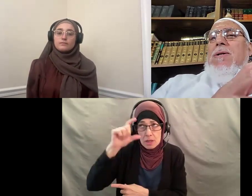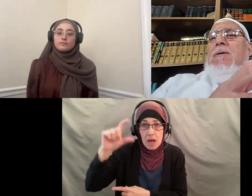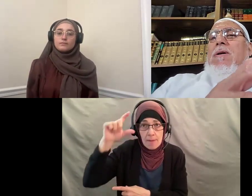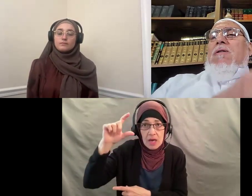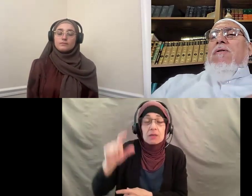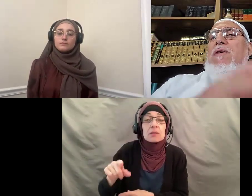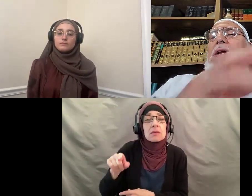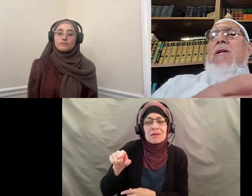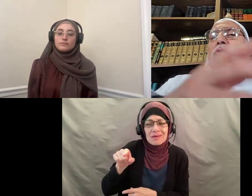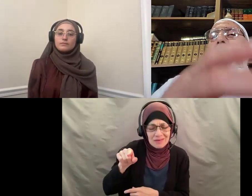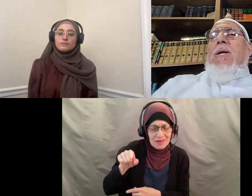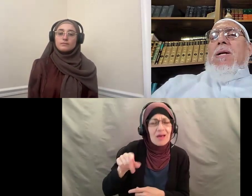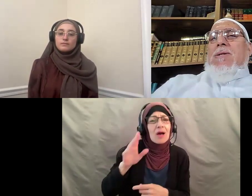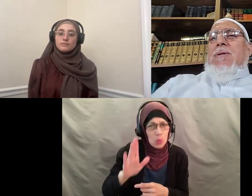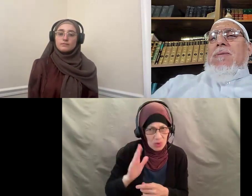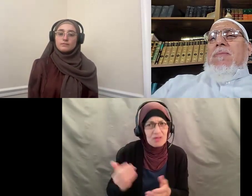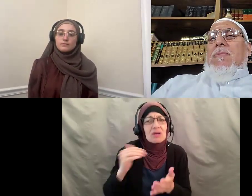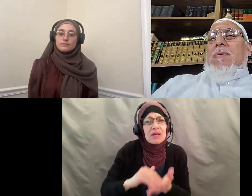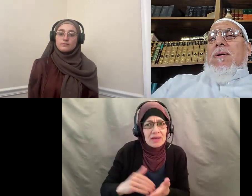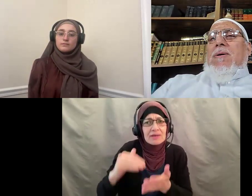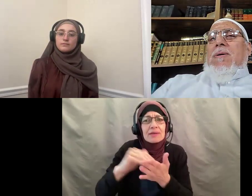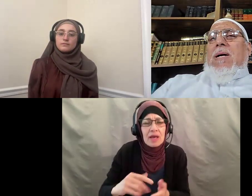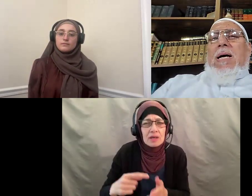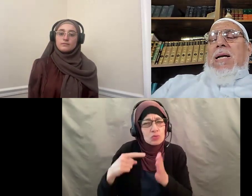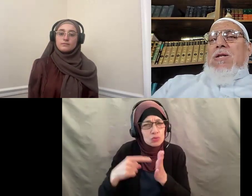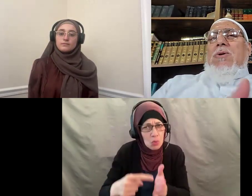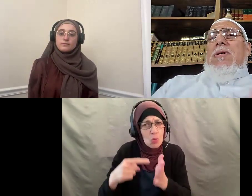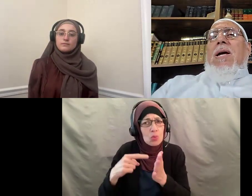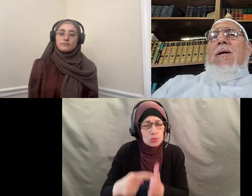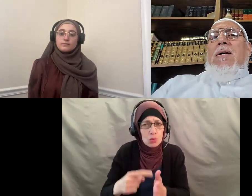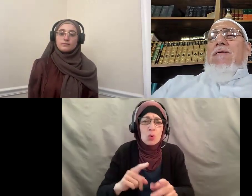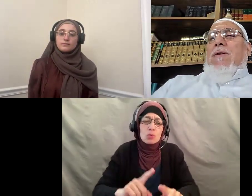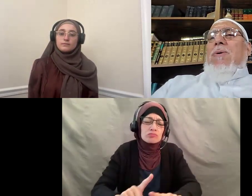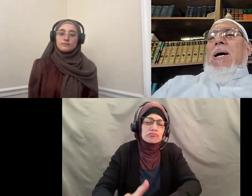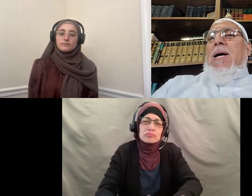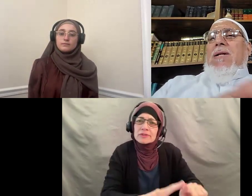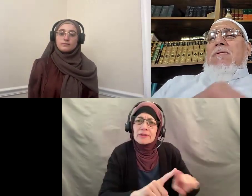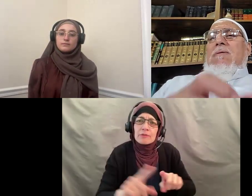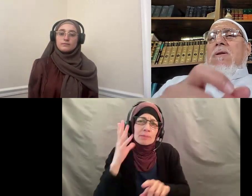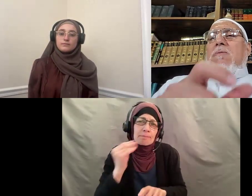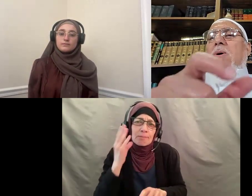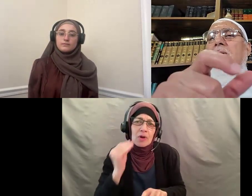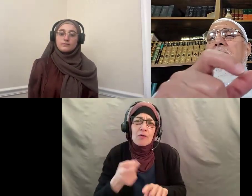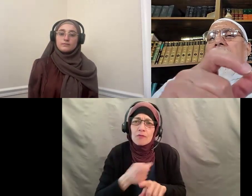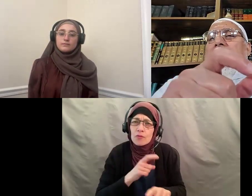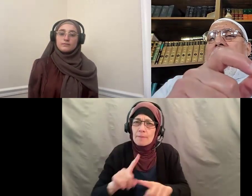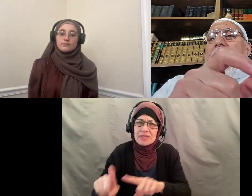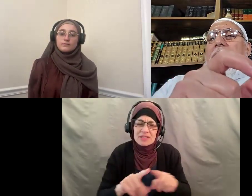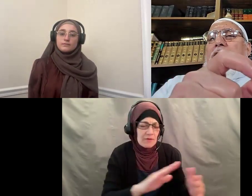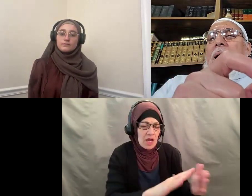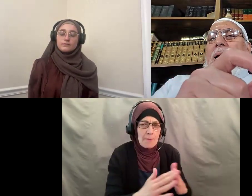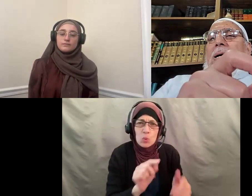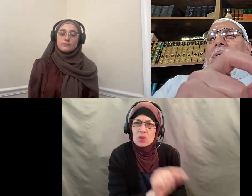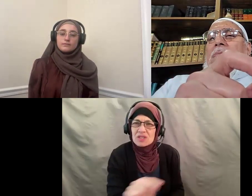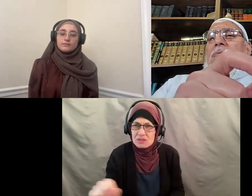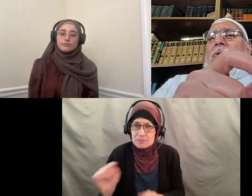stories of various communities. And as you see, in few ayat, small sentence